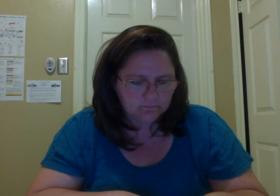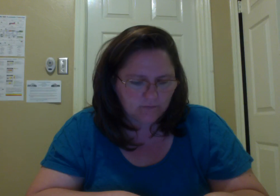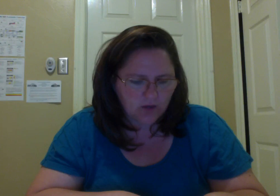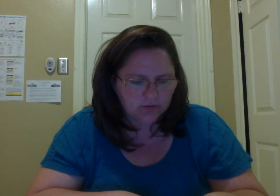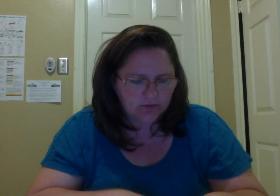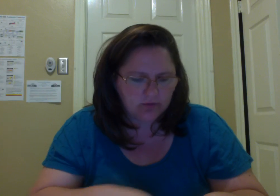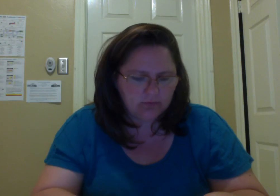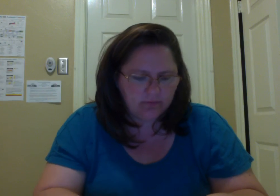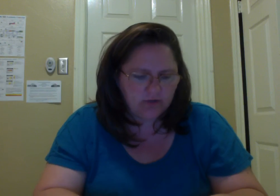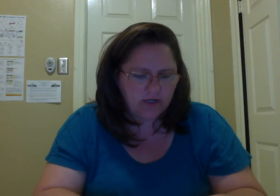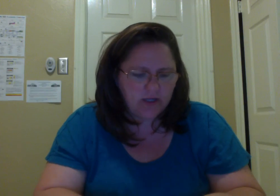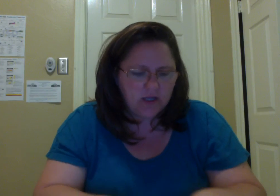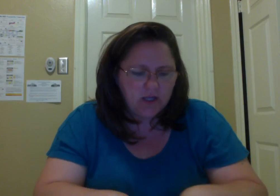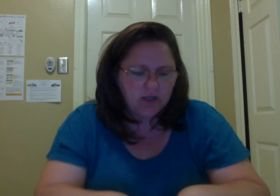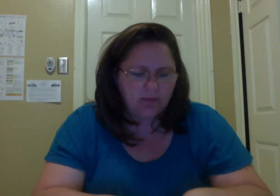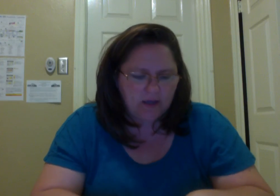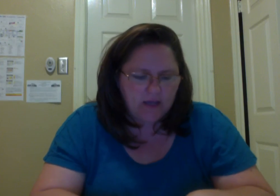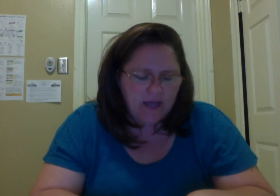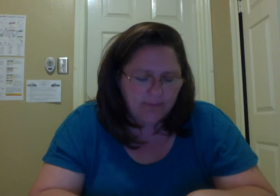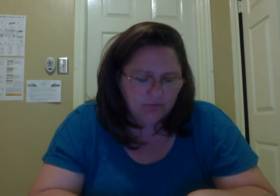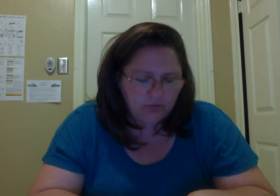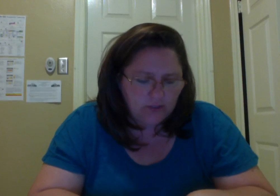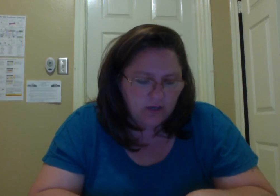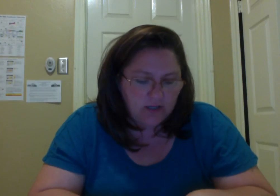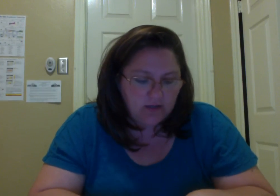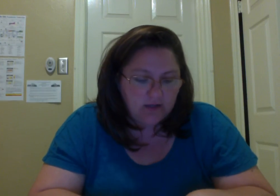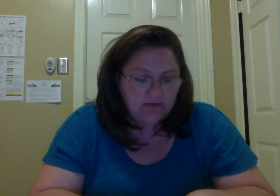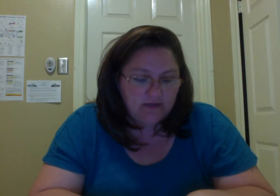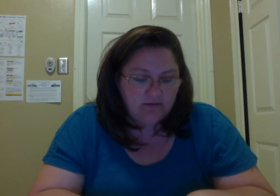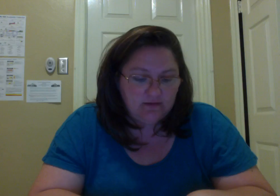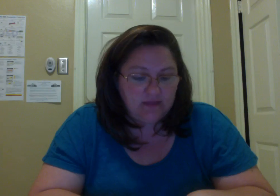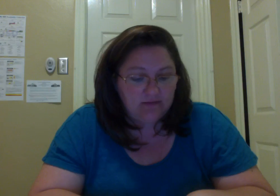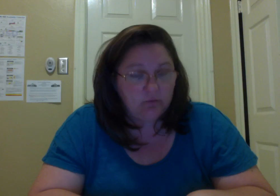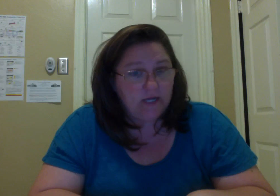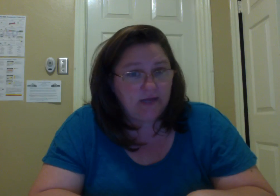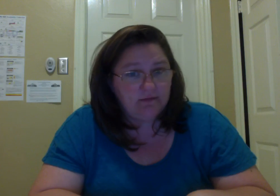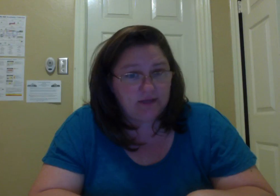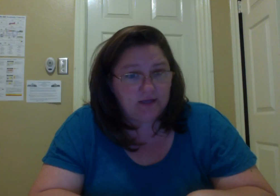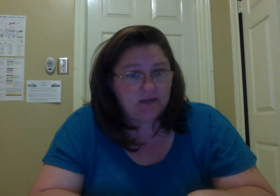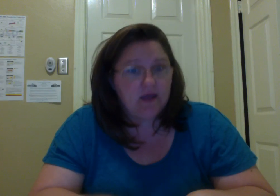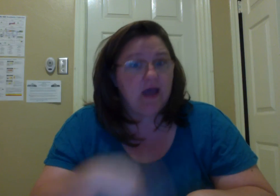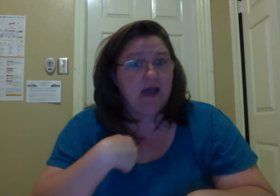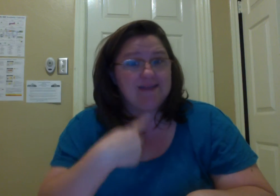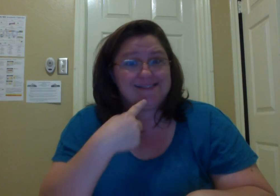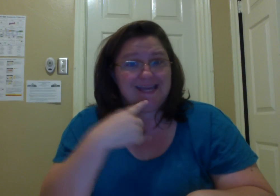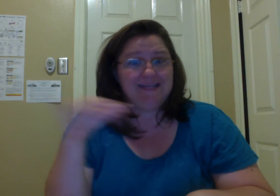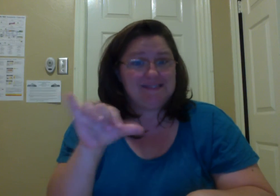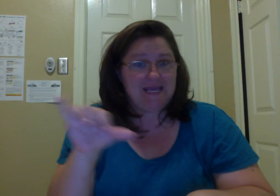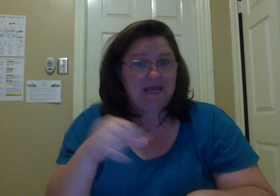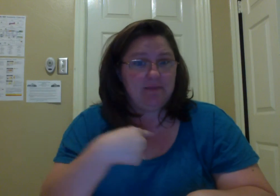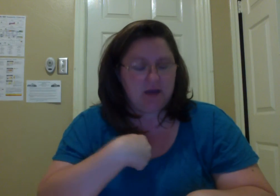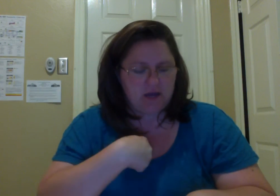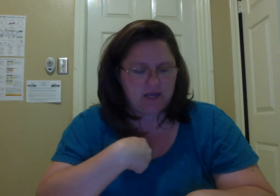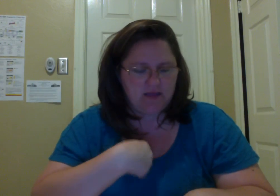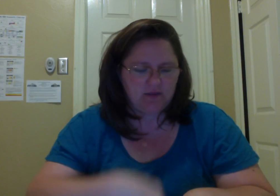Oh, no, I'm sorry. Go back. Absolutely not. Dan says, that's what I said. I said, same, And then Laura